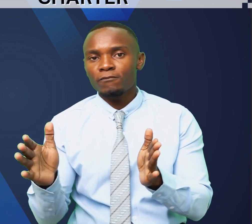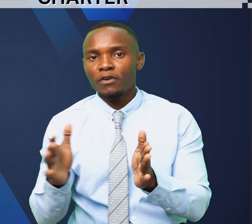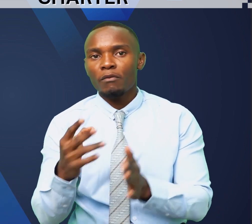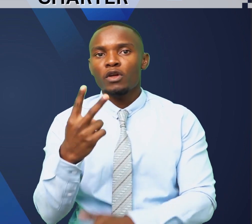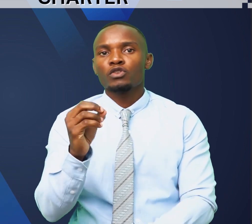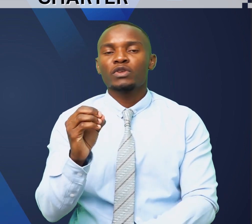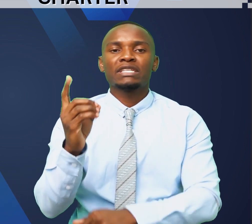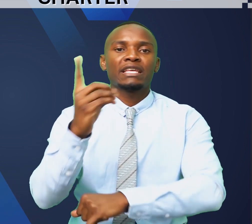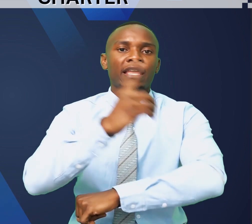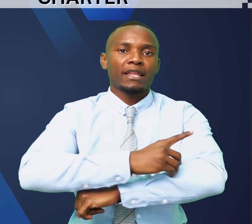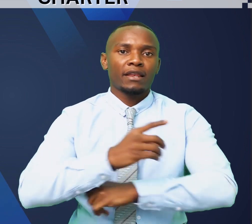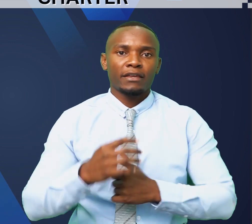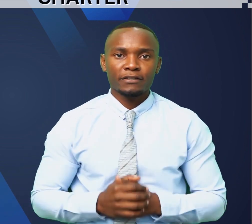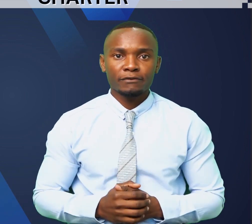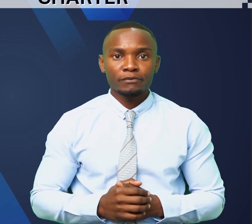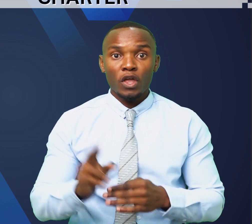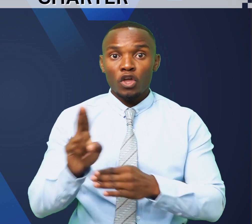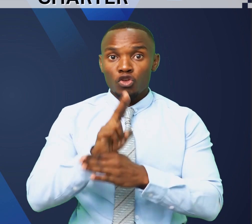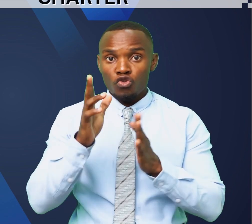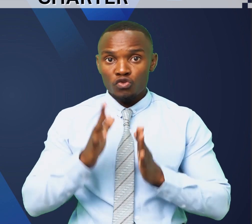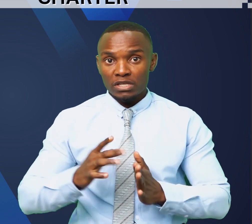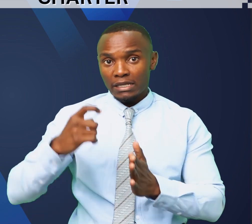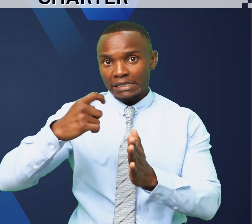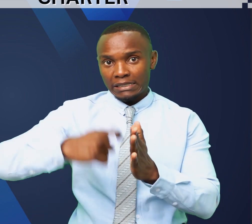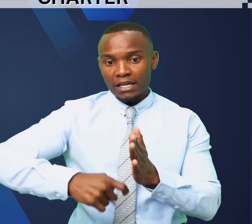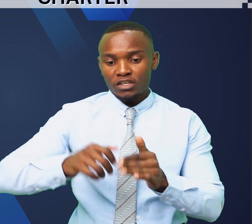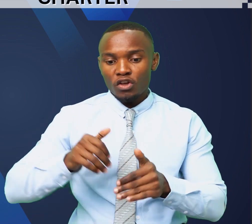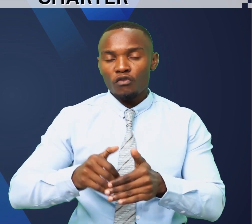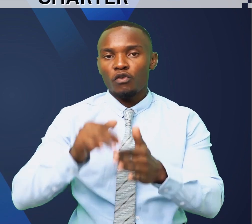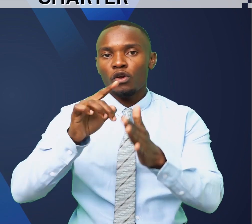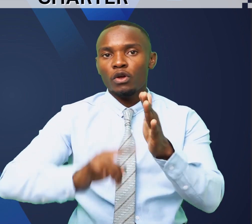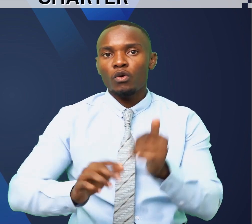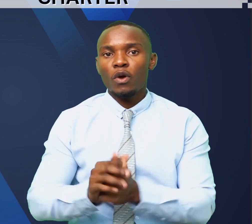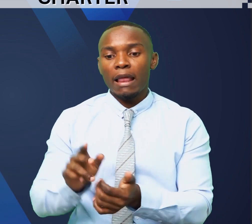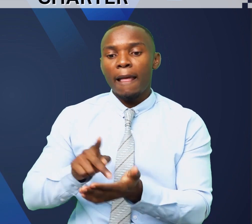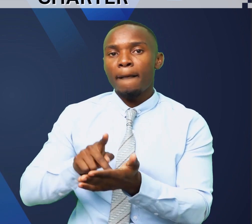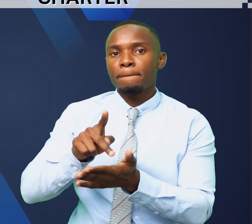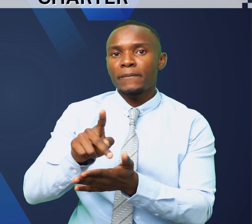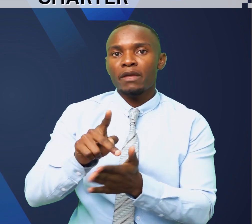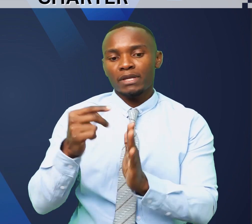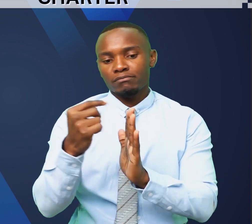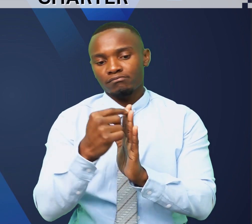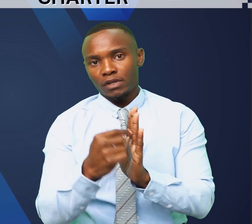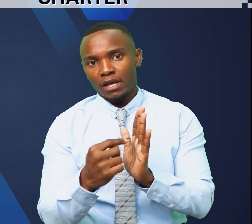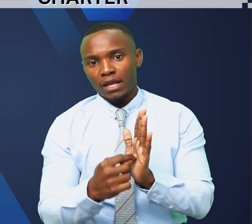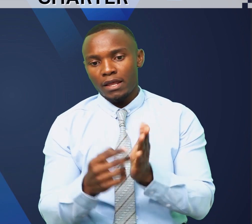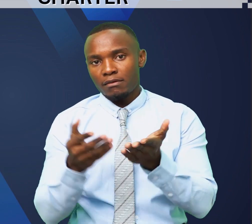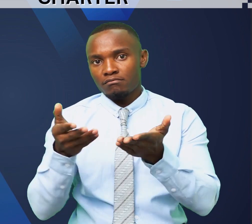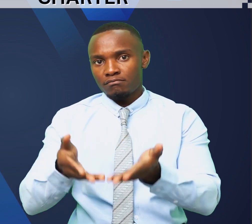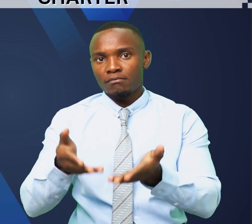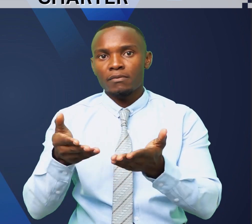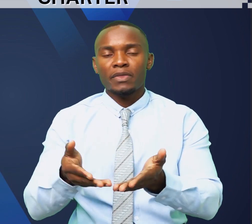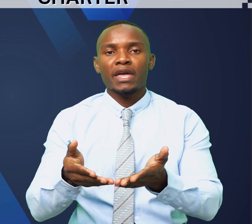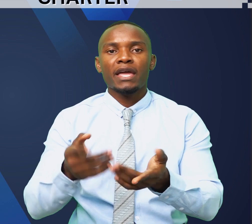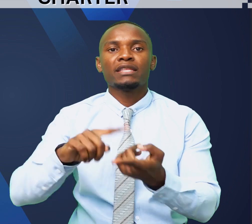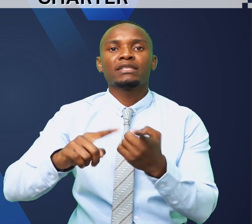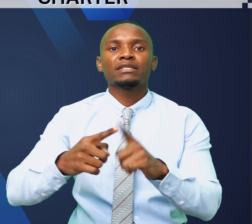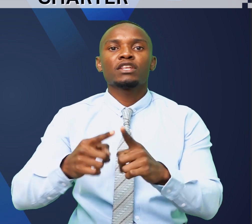days. User charges are stipulated in the payment guideline available in the Standardization Mark